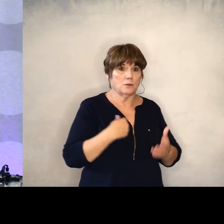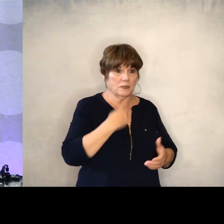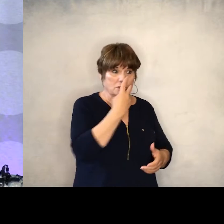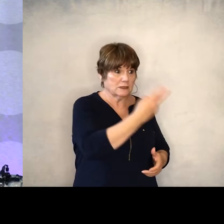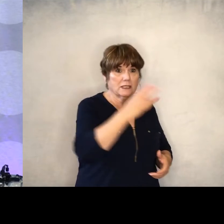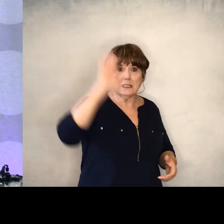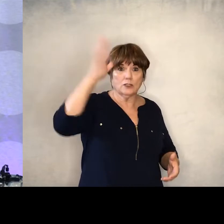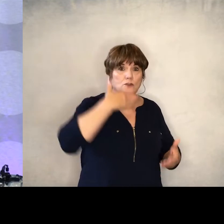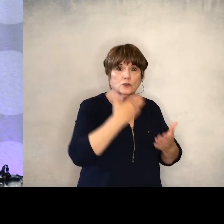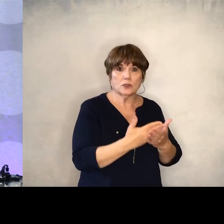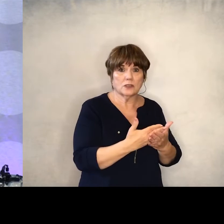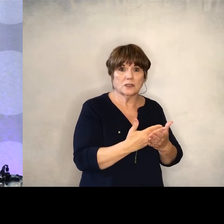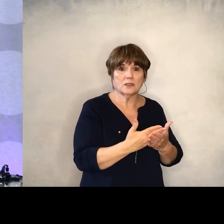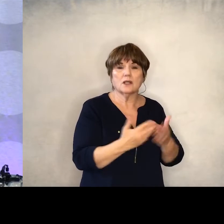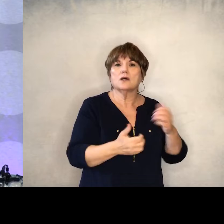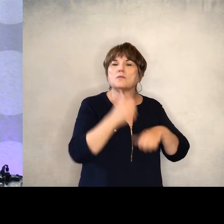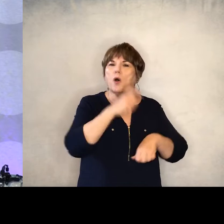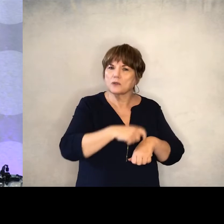Most of the time,